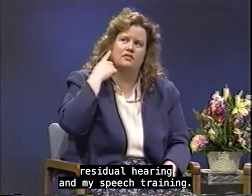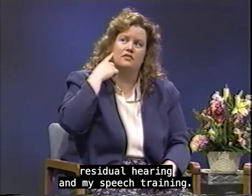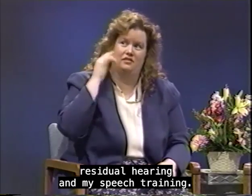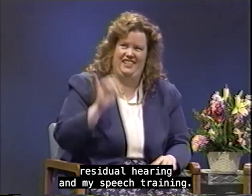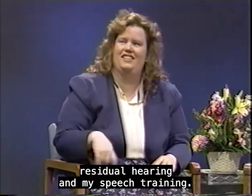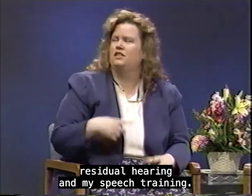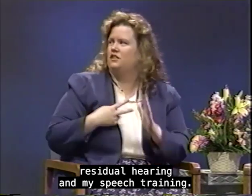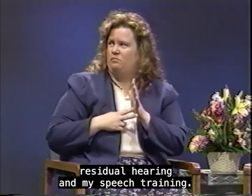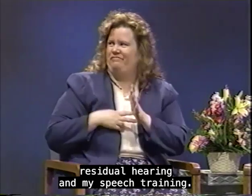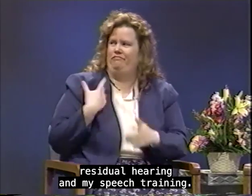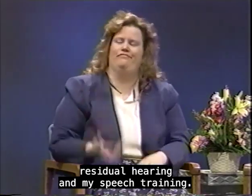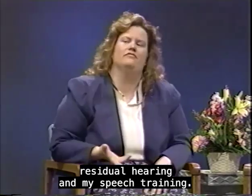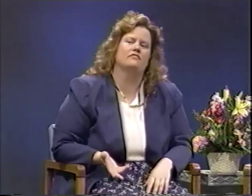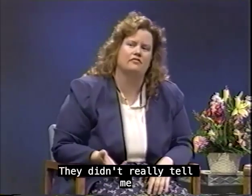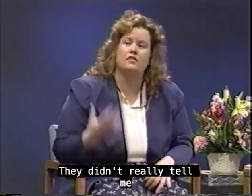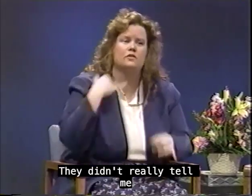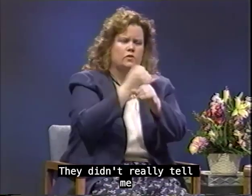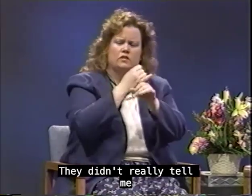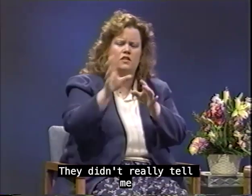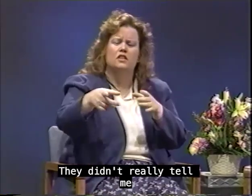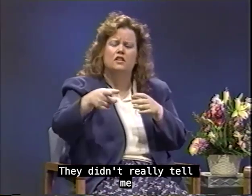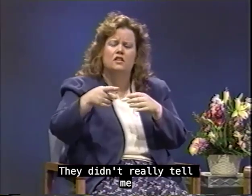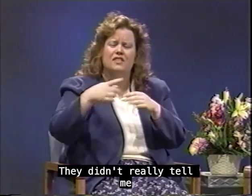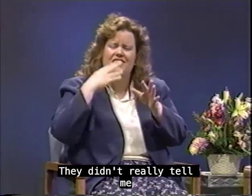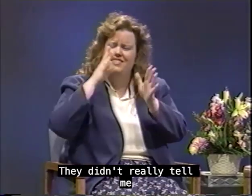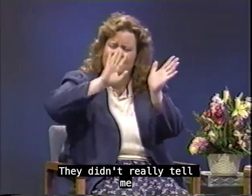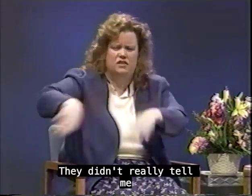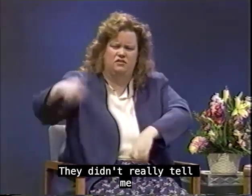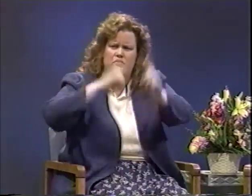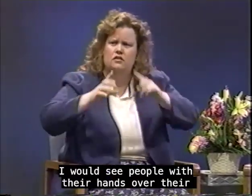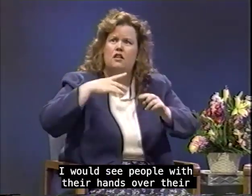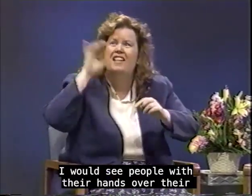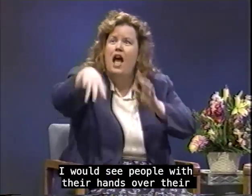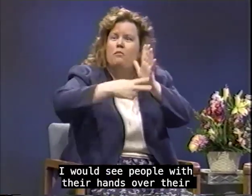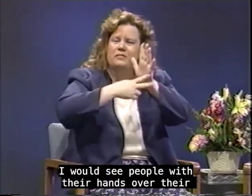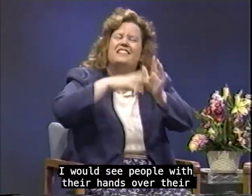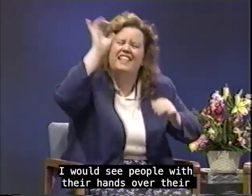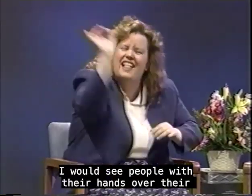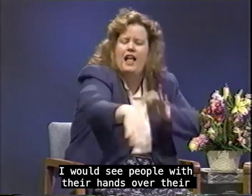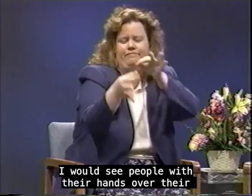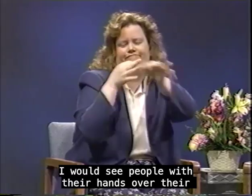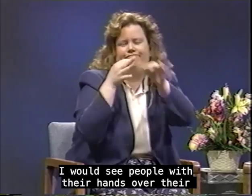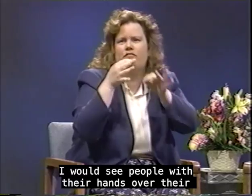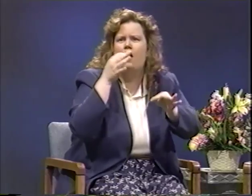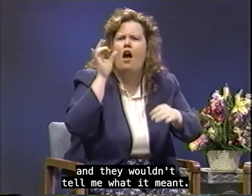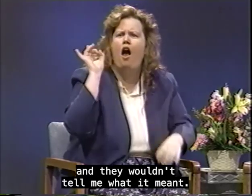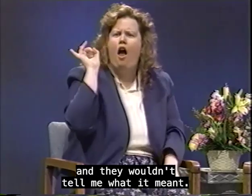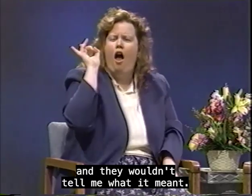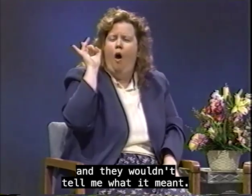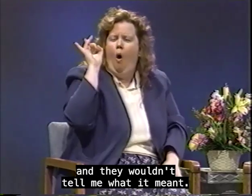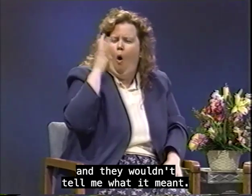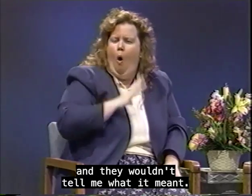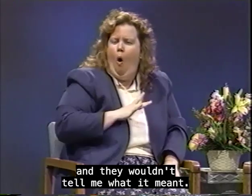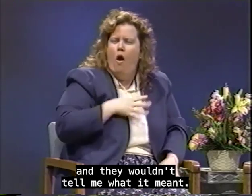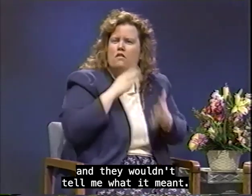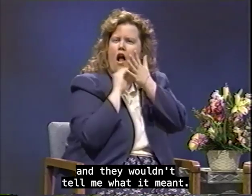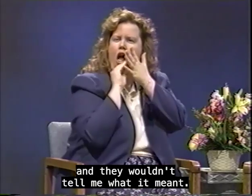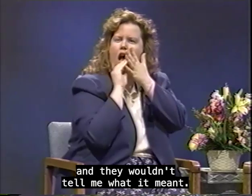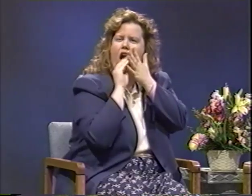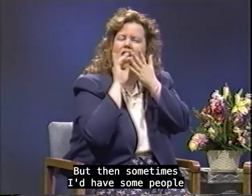and my speech training. They didn't really tell me what anything meant. I would see people with their hands over their heart and they wouldn't tell me what it meant. But